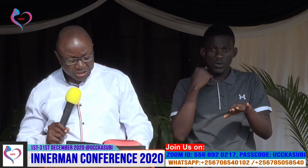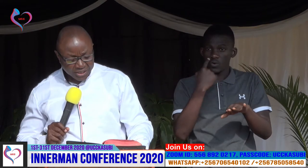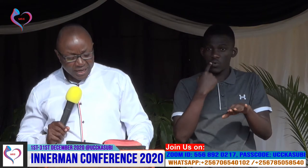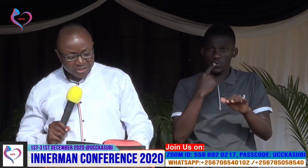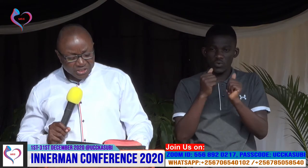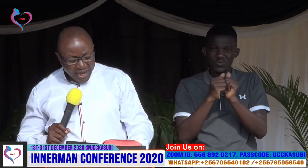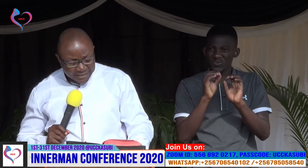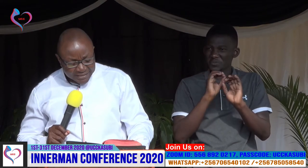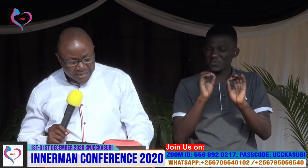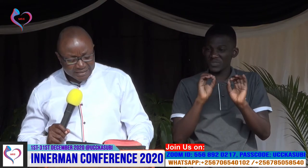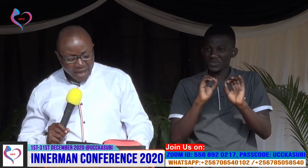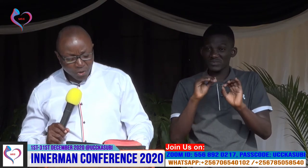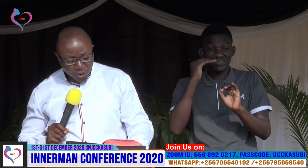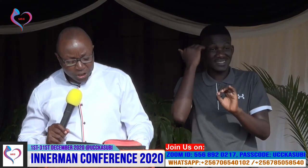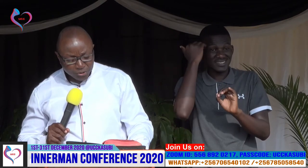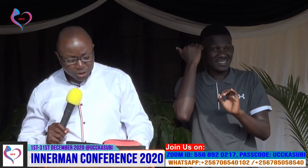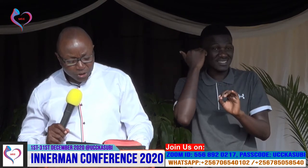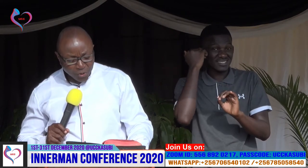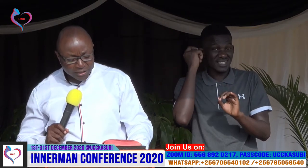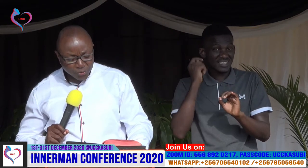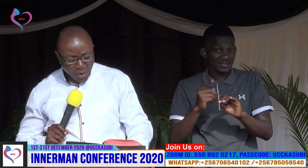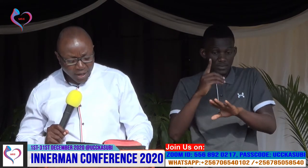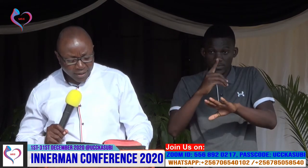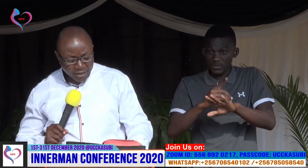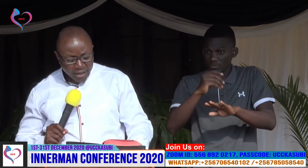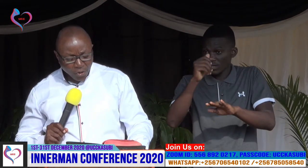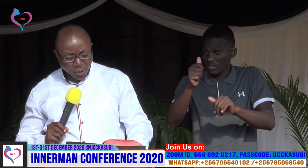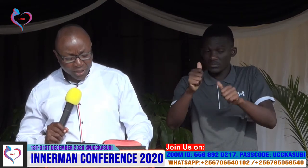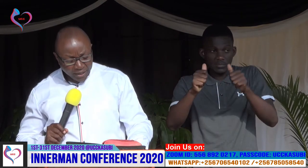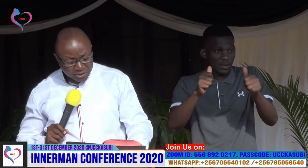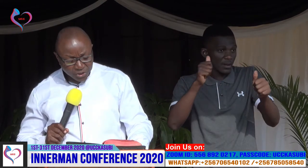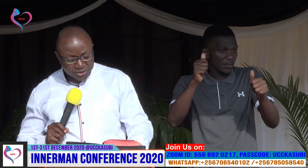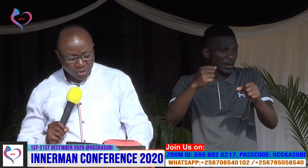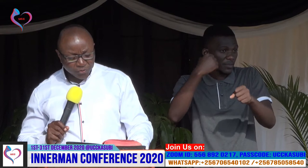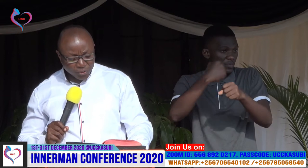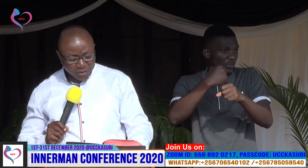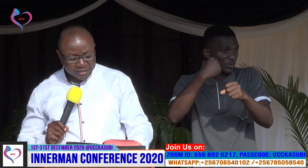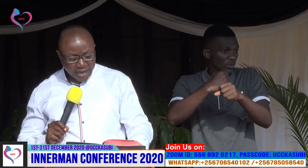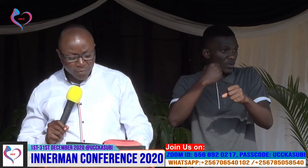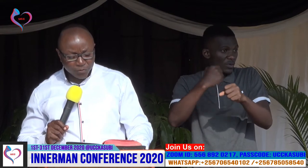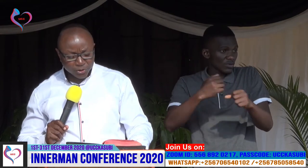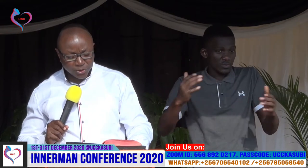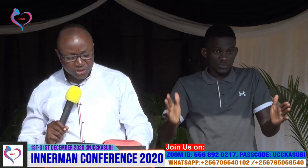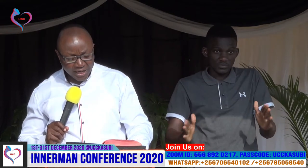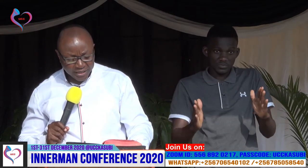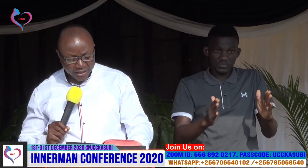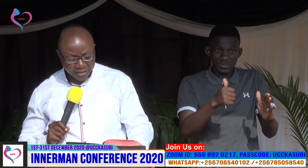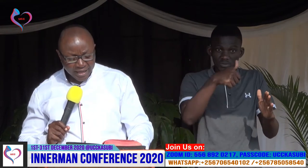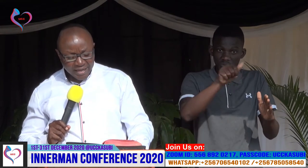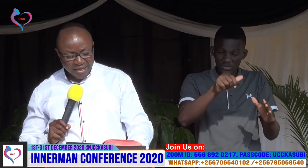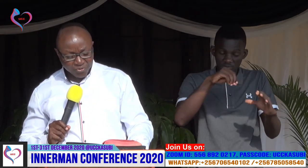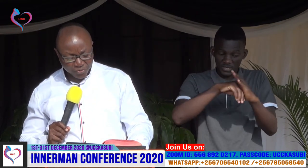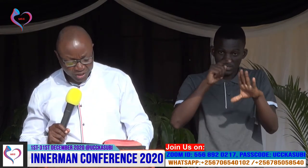partiality judges according to each one's work, conduct yourself through the time of your